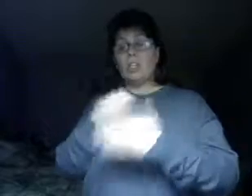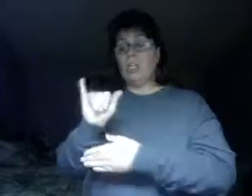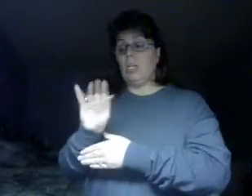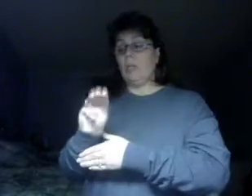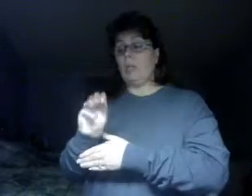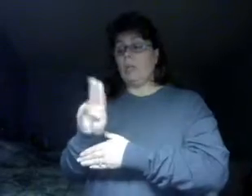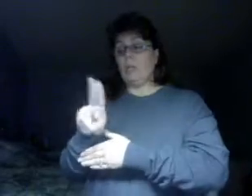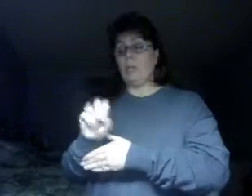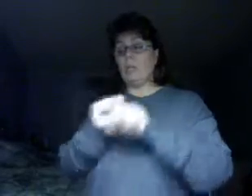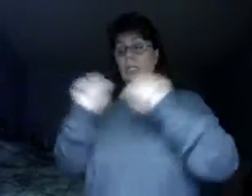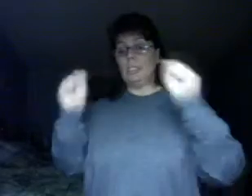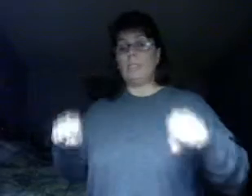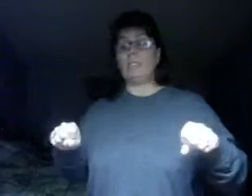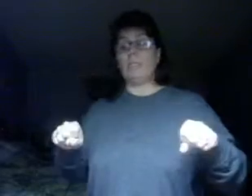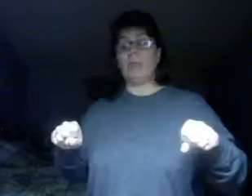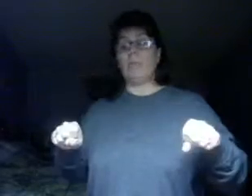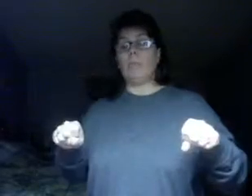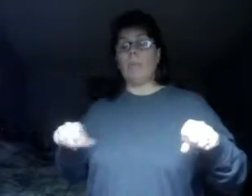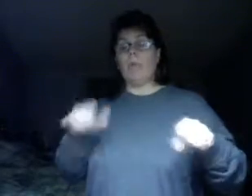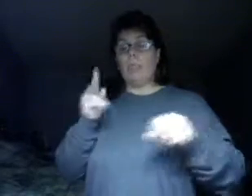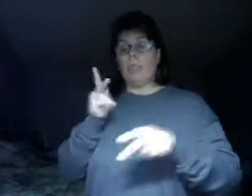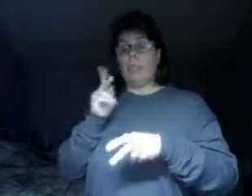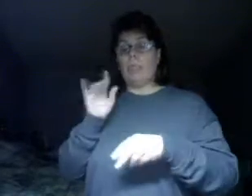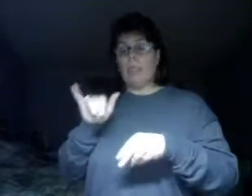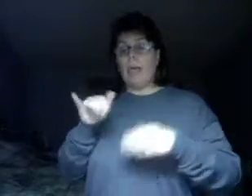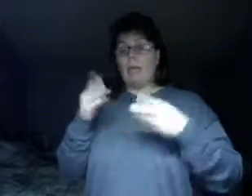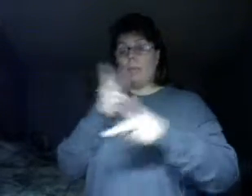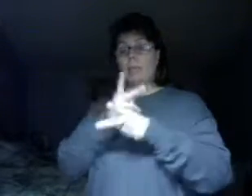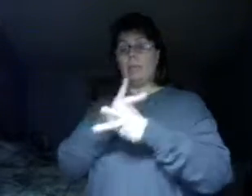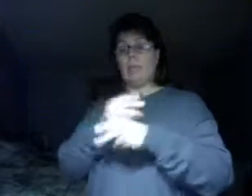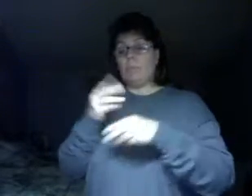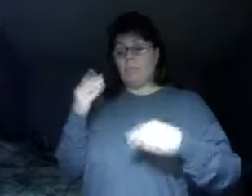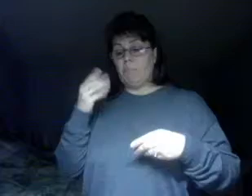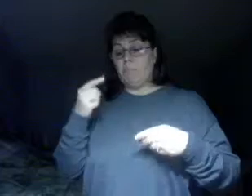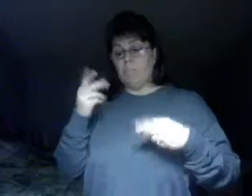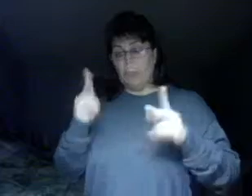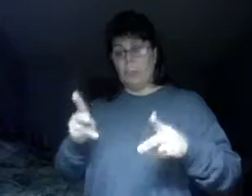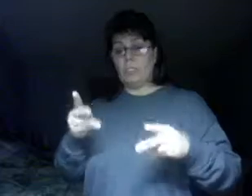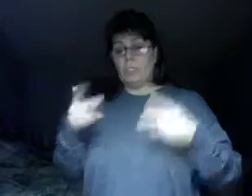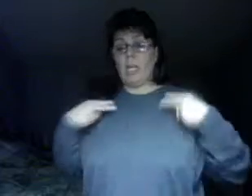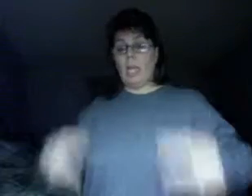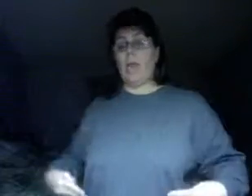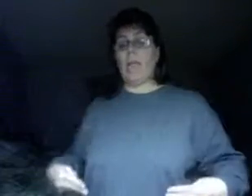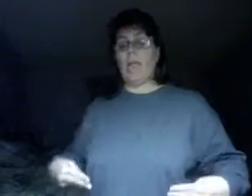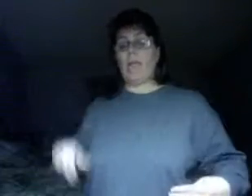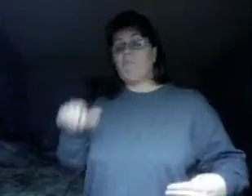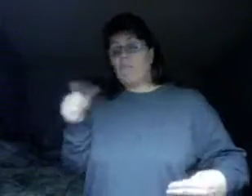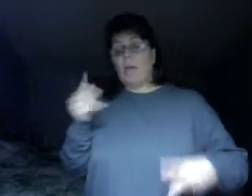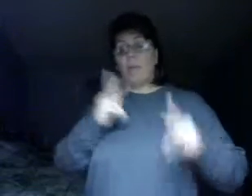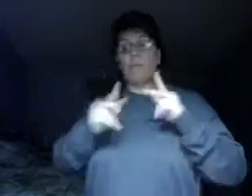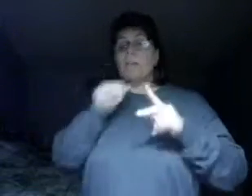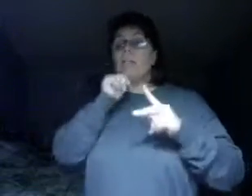cannot keep it in check. They can develop pneumonia and they can die from it. Another example is a type of cancer, skin